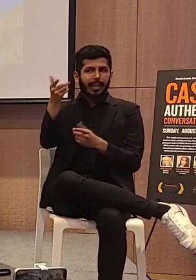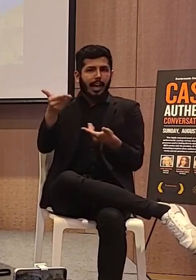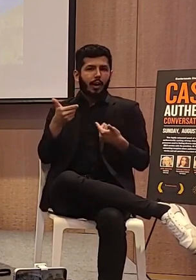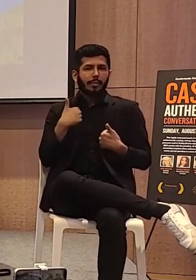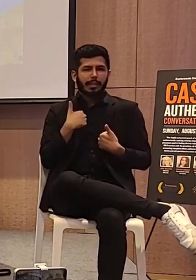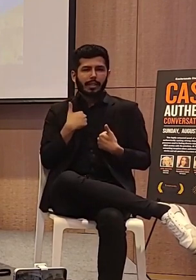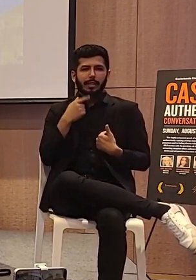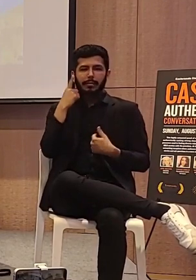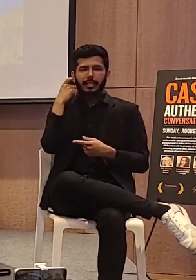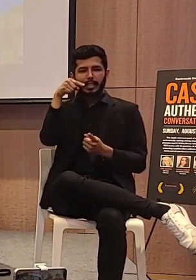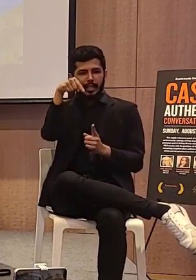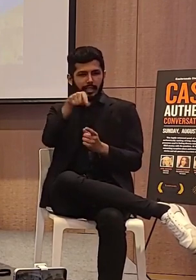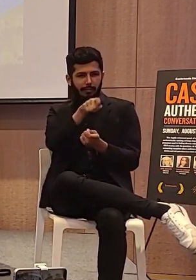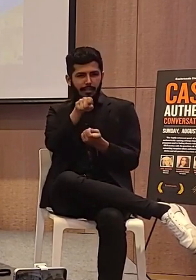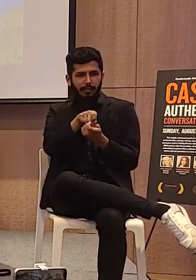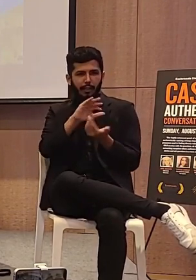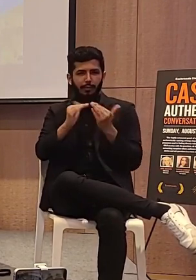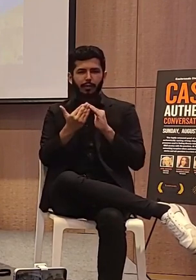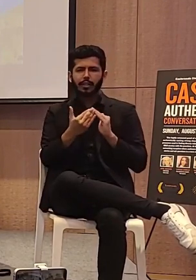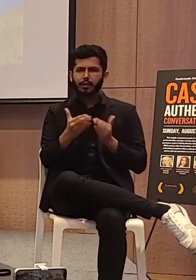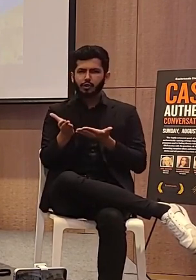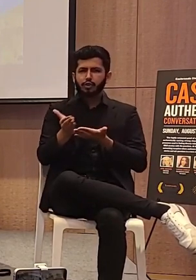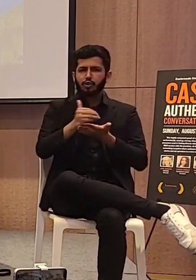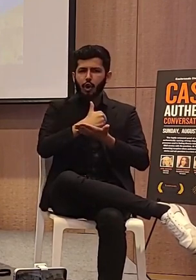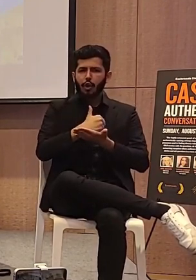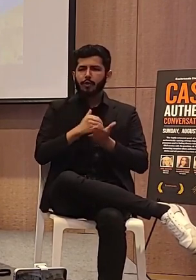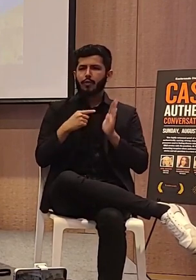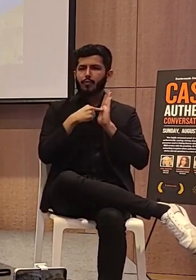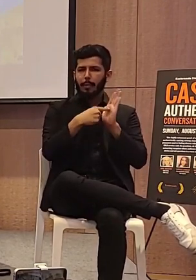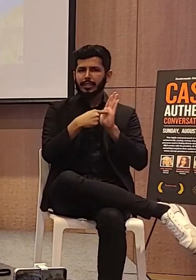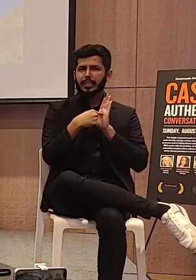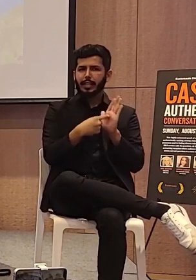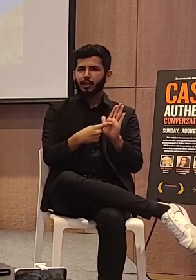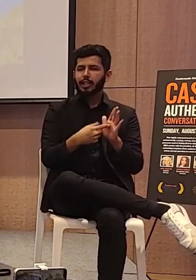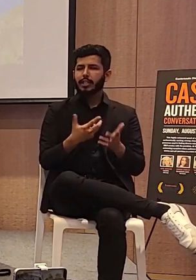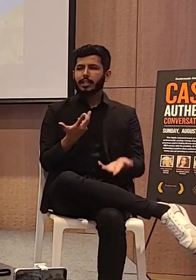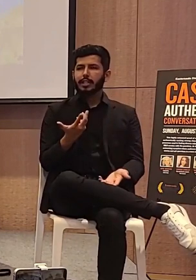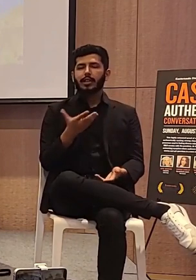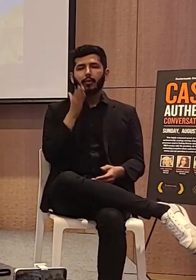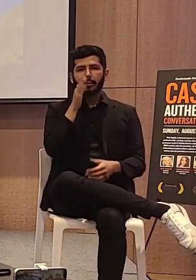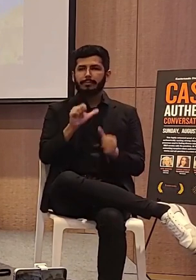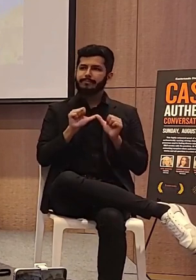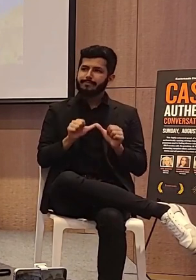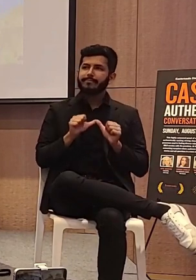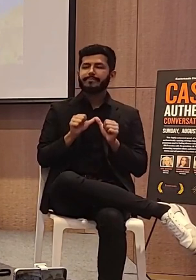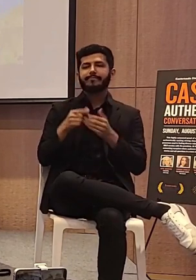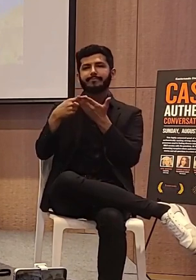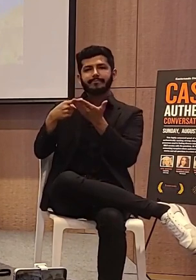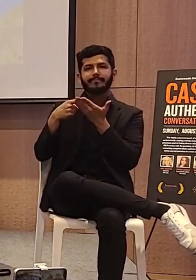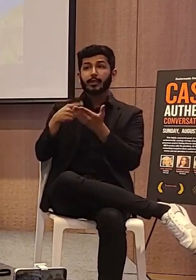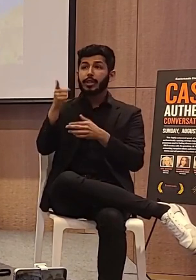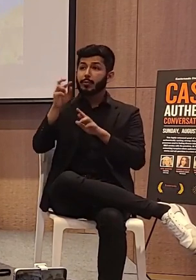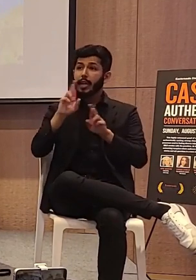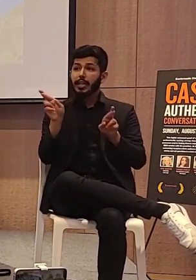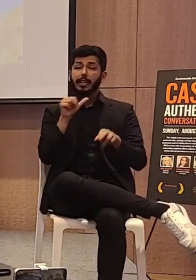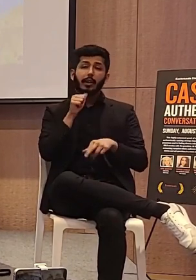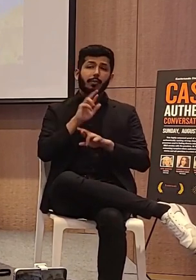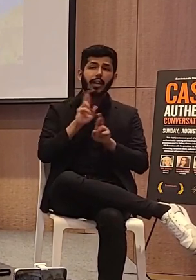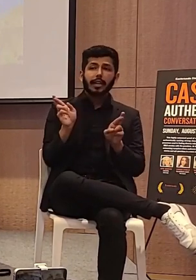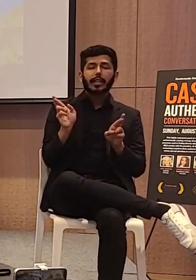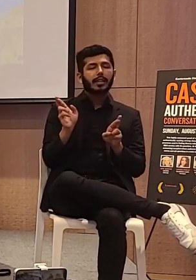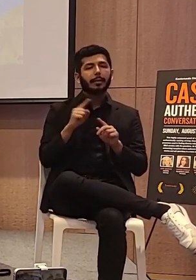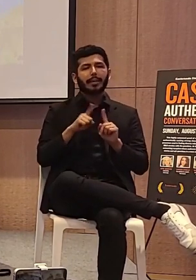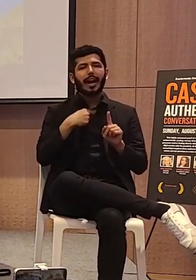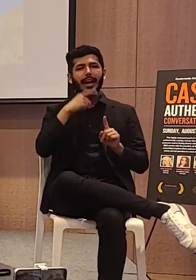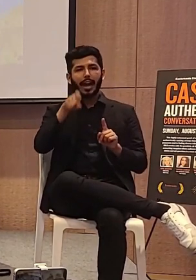particular community deserves to be represented. And this could be like an ongoing conversation about like, okay, are they ready? Are they not ready, et cetera? But I have to